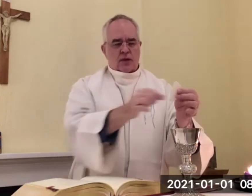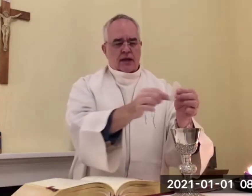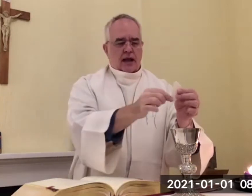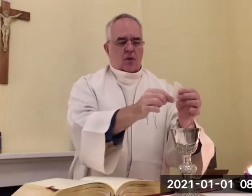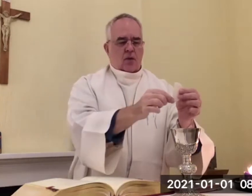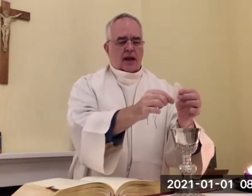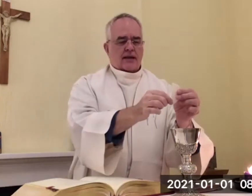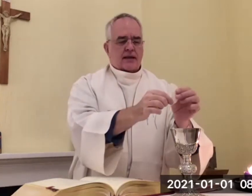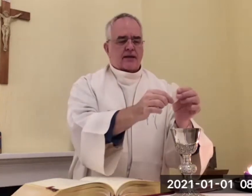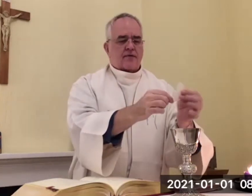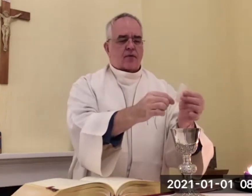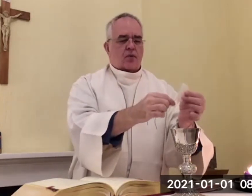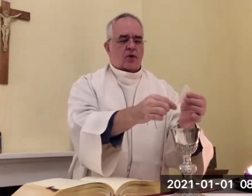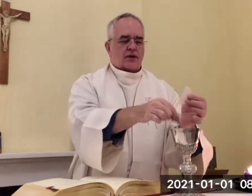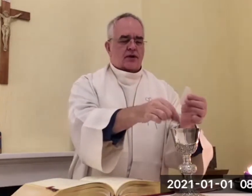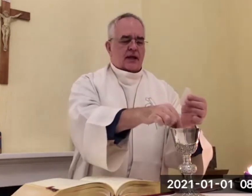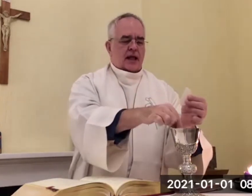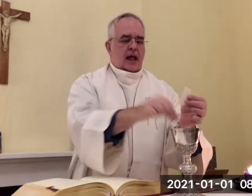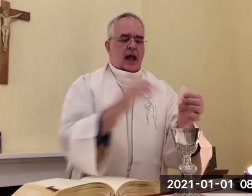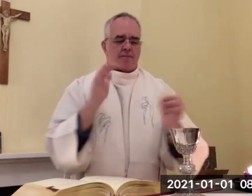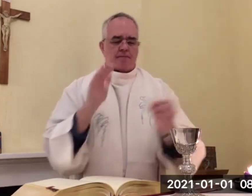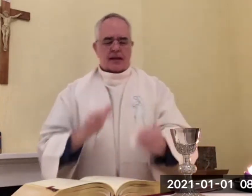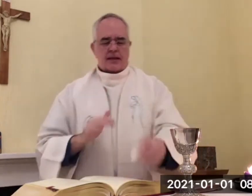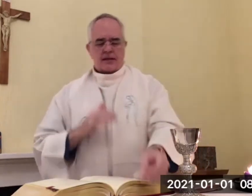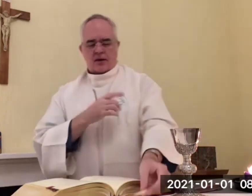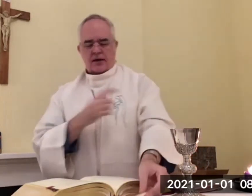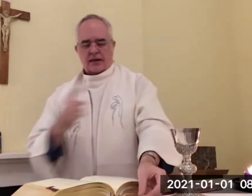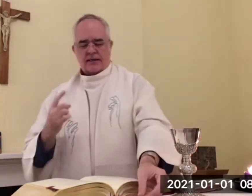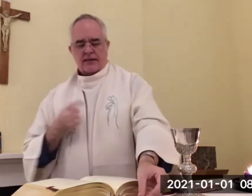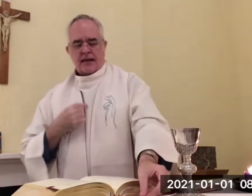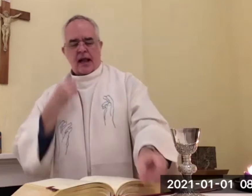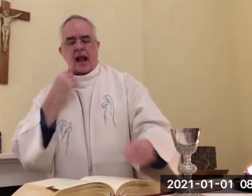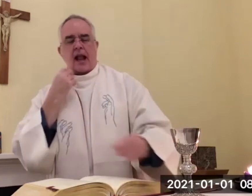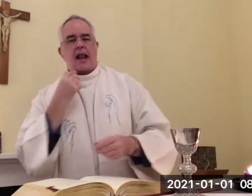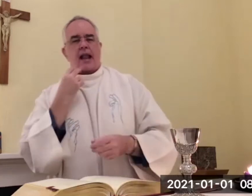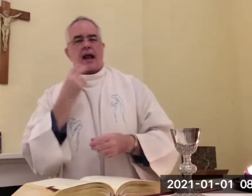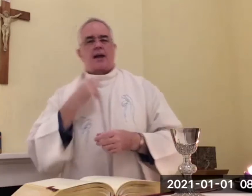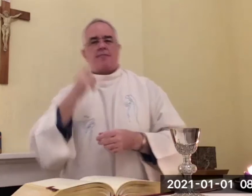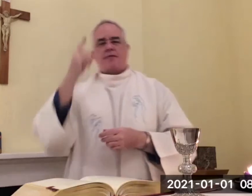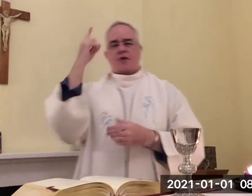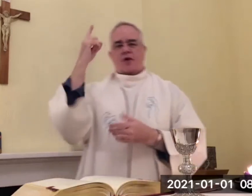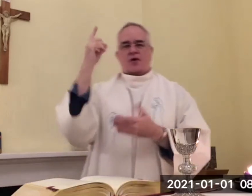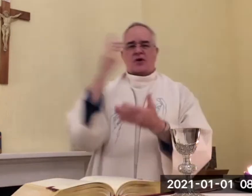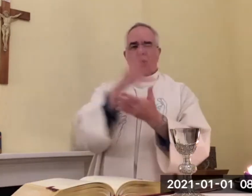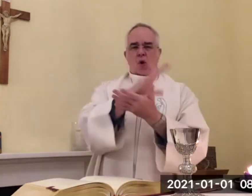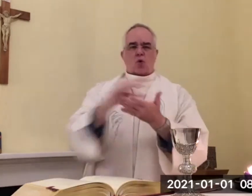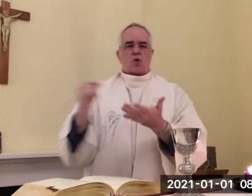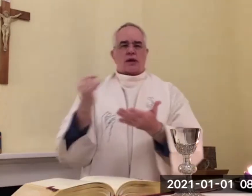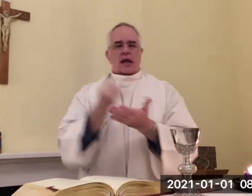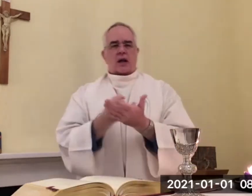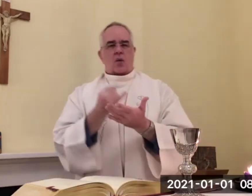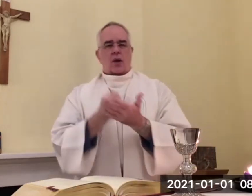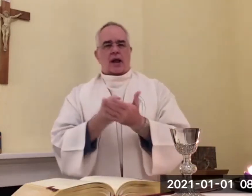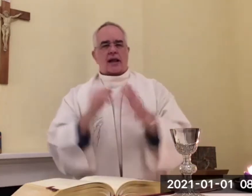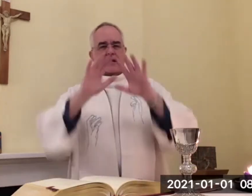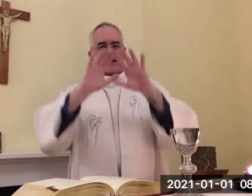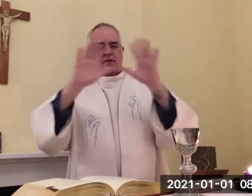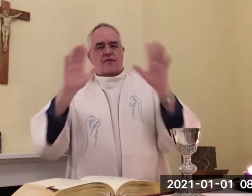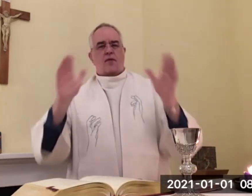take away the sins of the world, have mercy on us. Lamb of God, who take away the sins of the